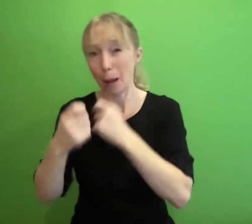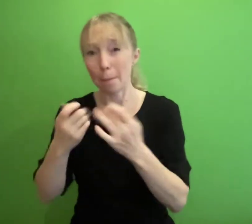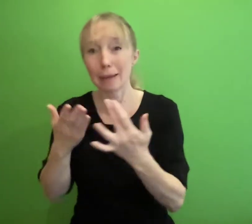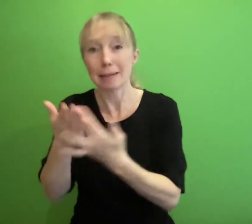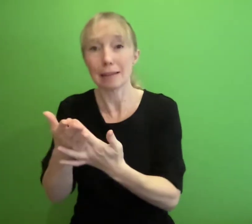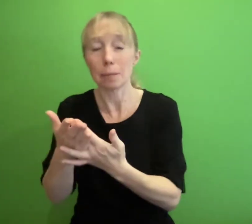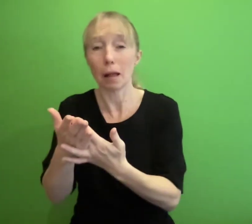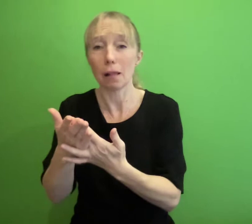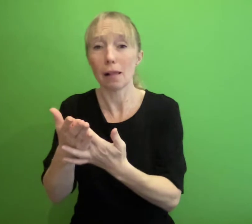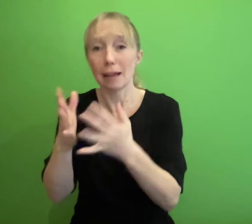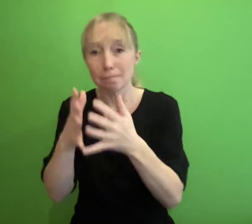about access.